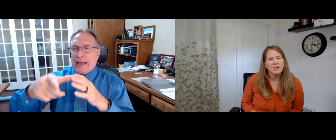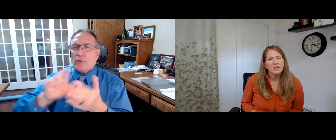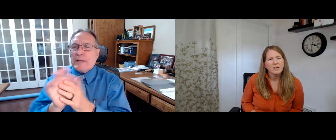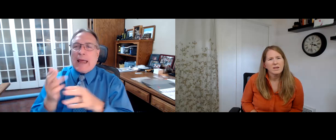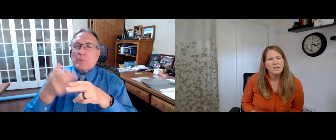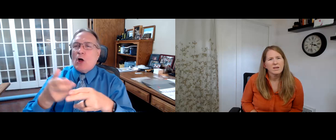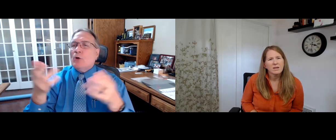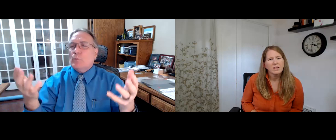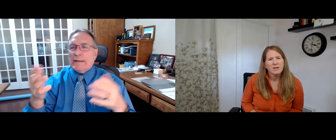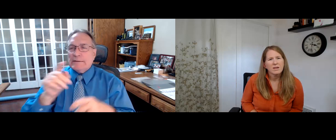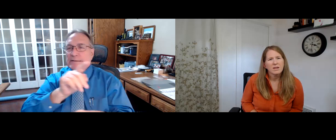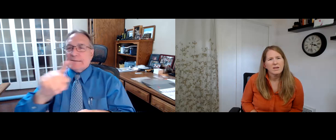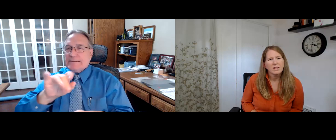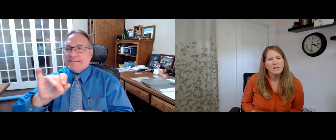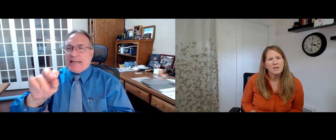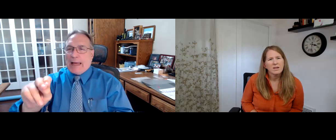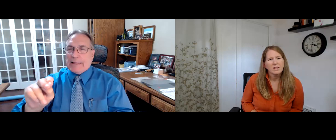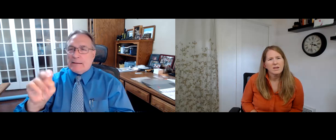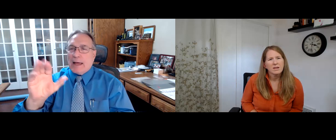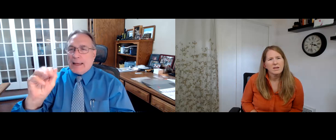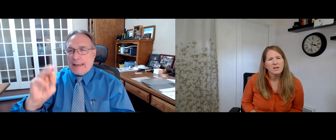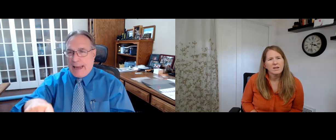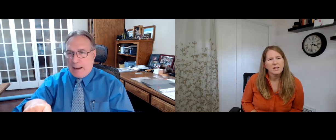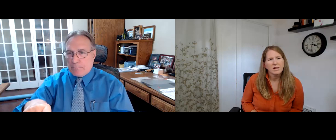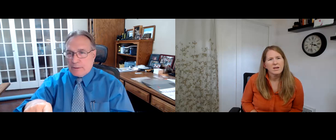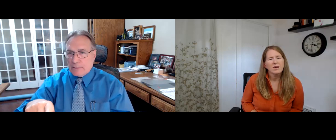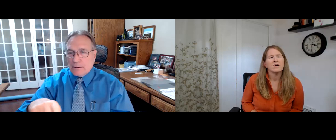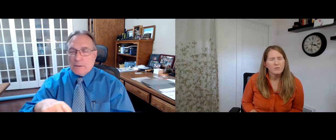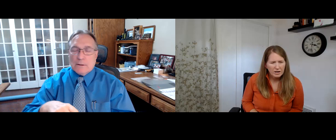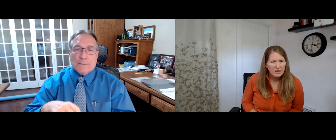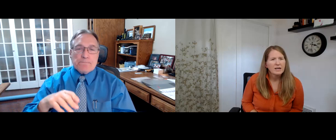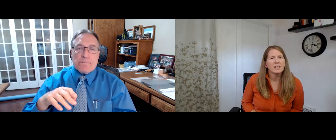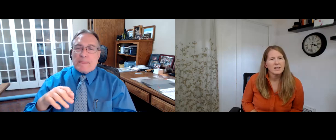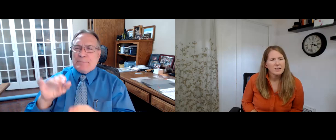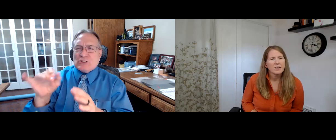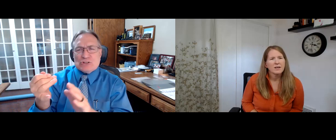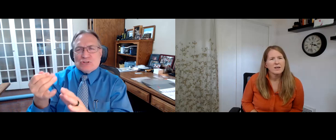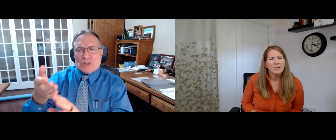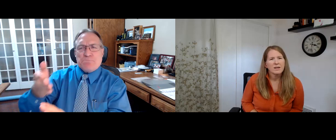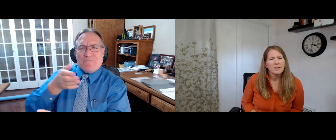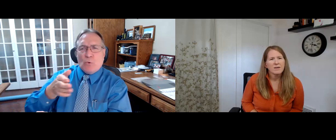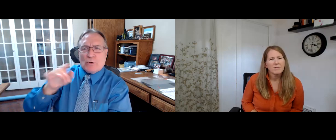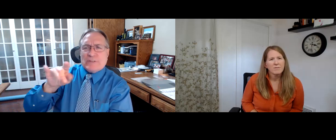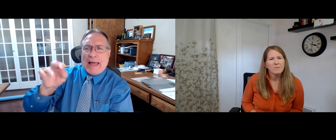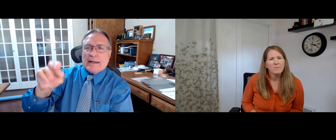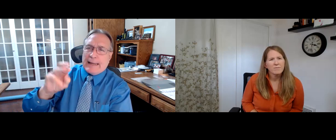later became called what? Zion Camp. But just before Zion